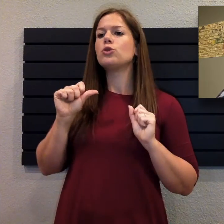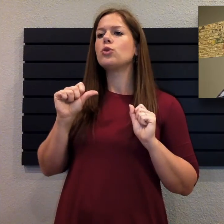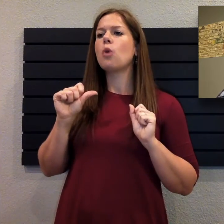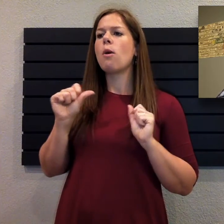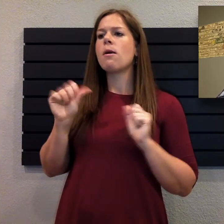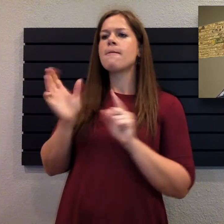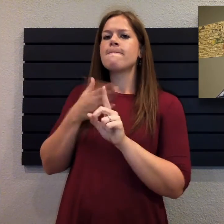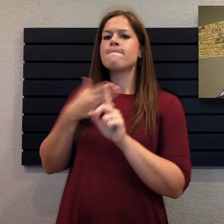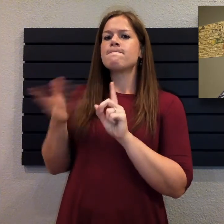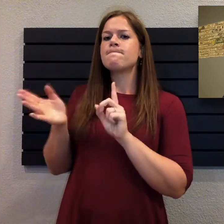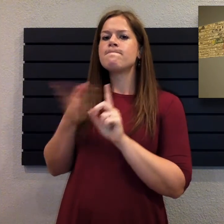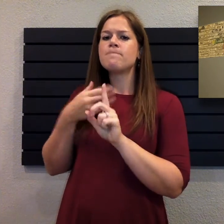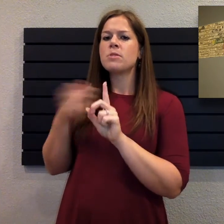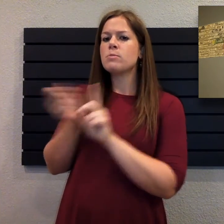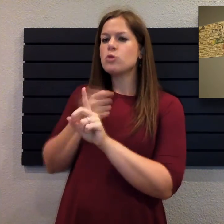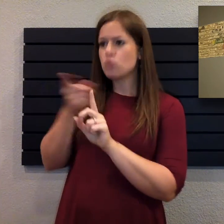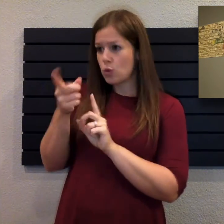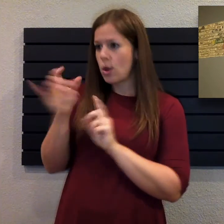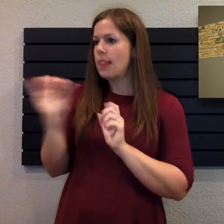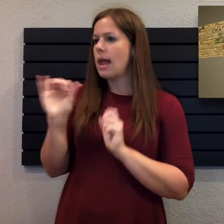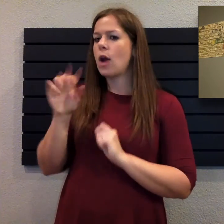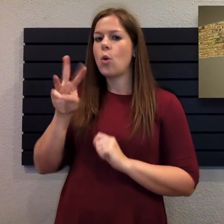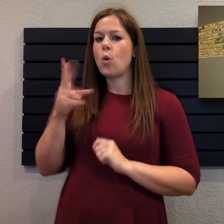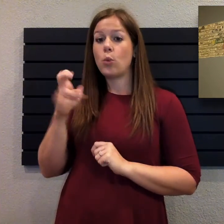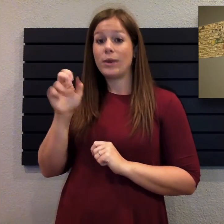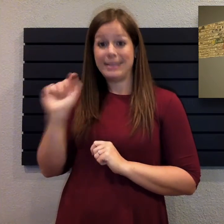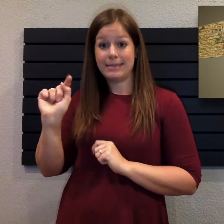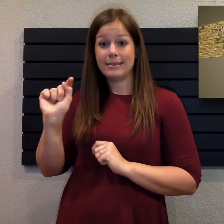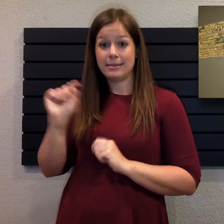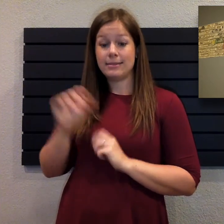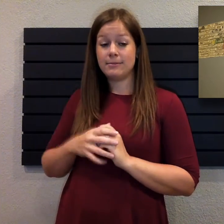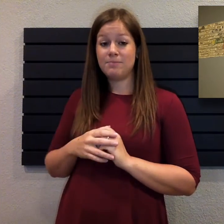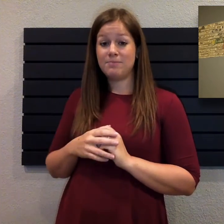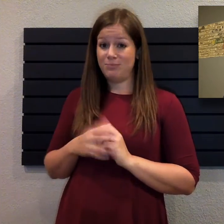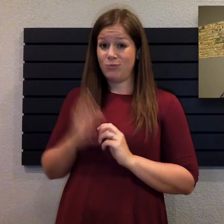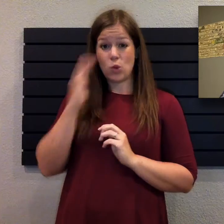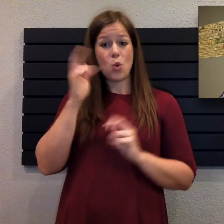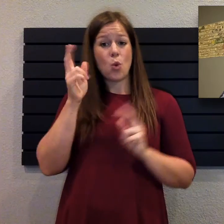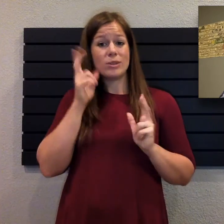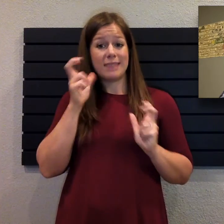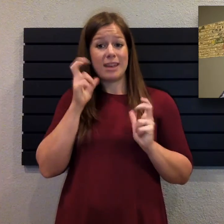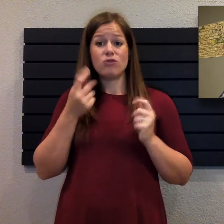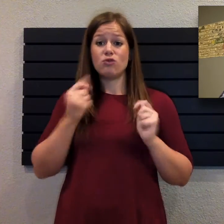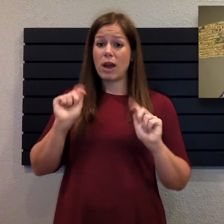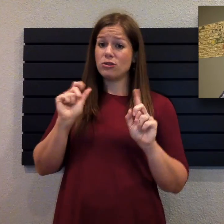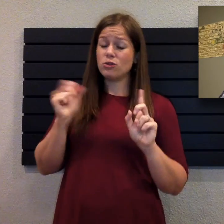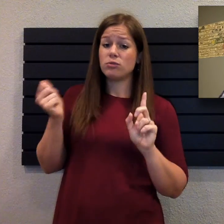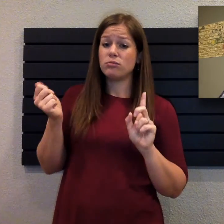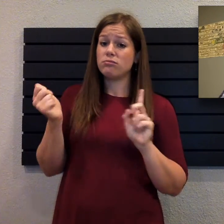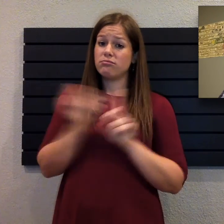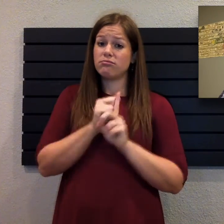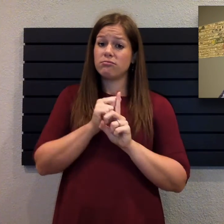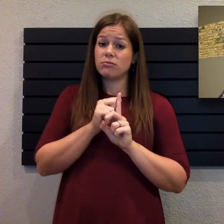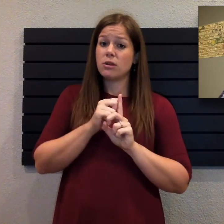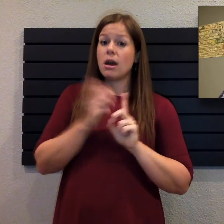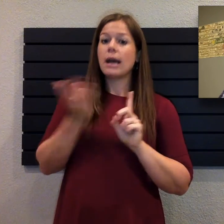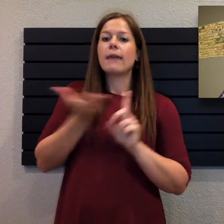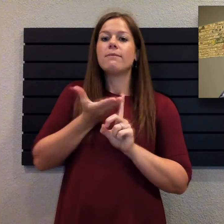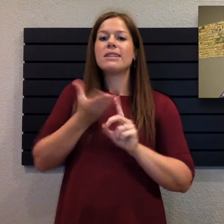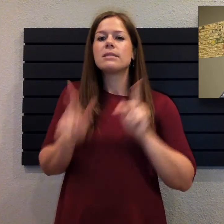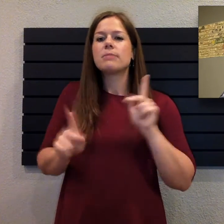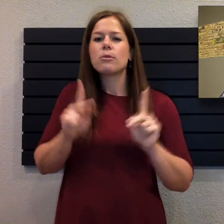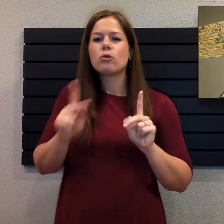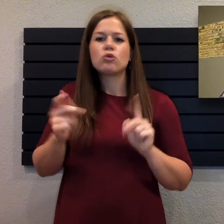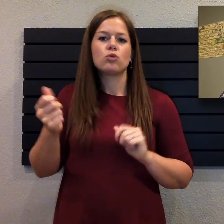read Job, that's what Satan does. He goes to God's people and he tries to get them to reject their faith, to renounce their faith,